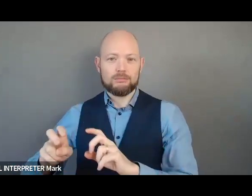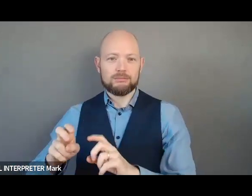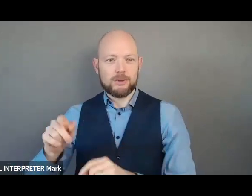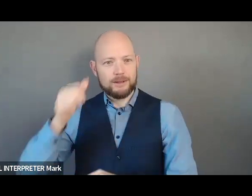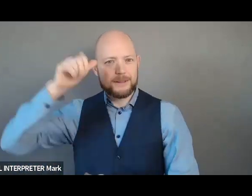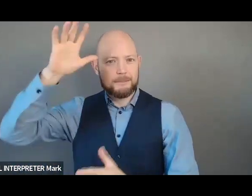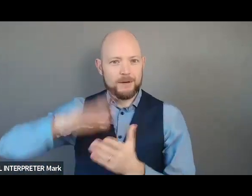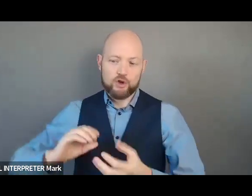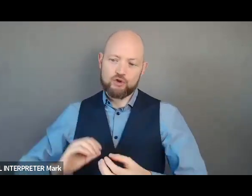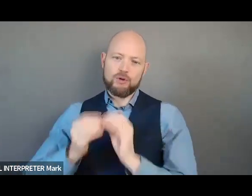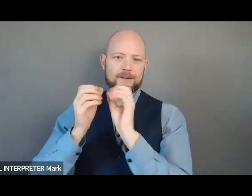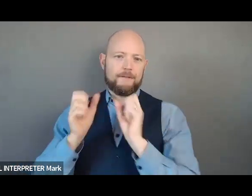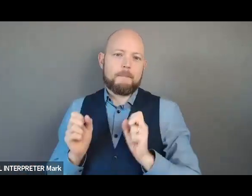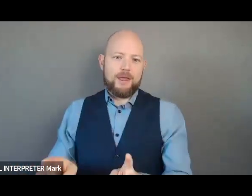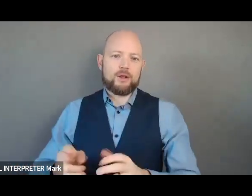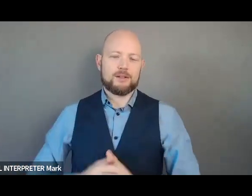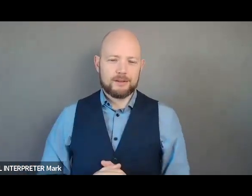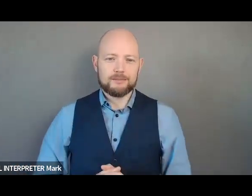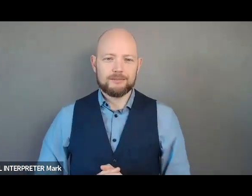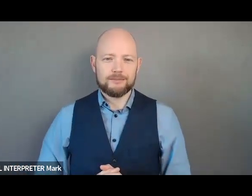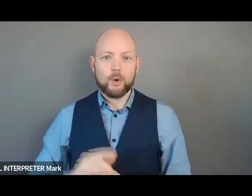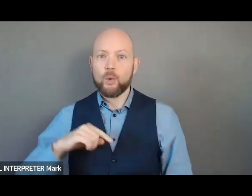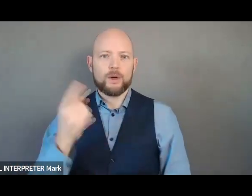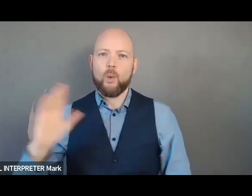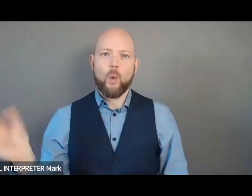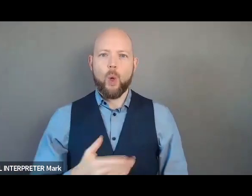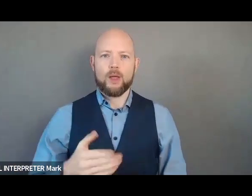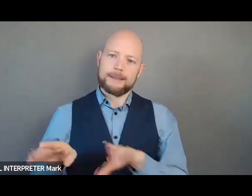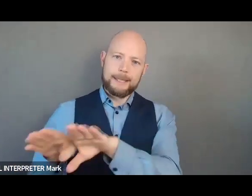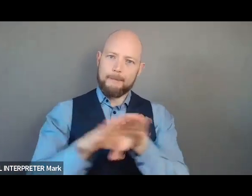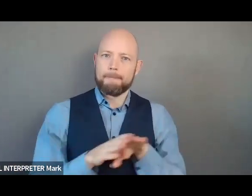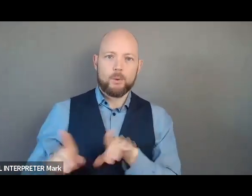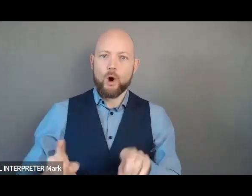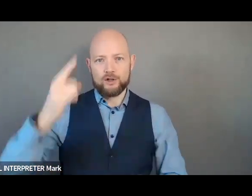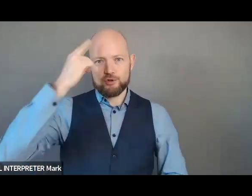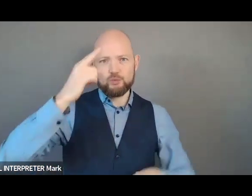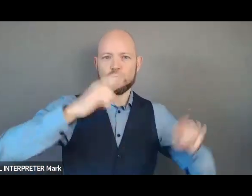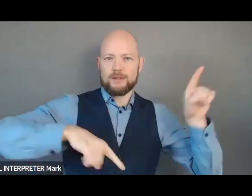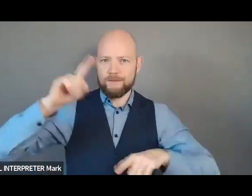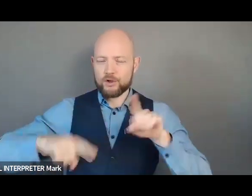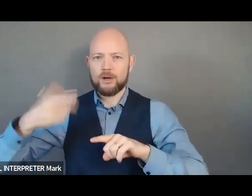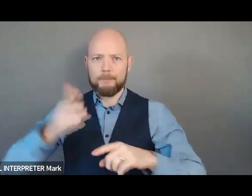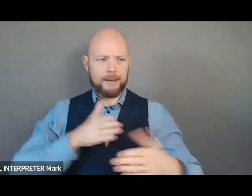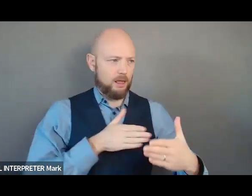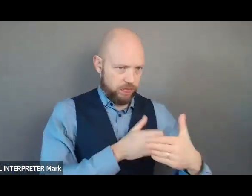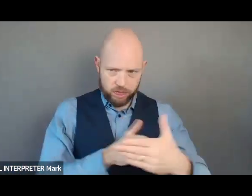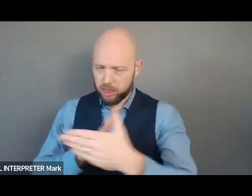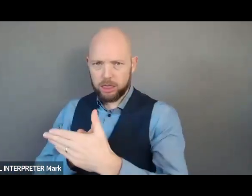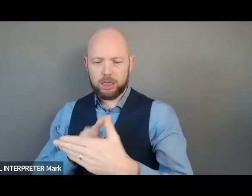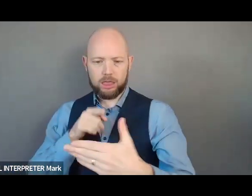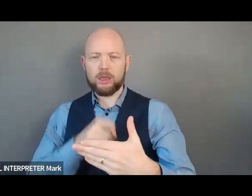methods. We're all neurodivergent, and we've all encountered a range of barriers when using